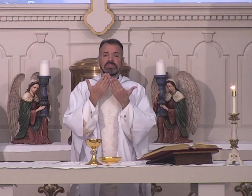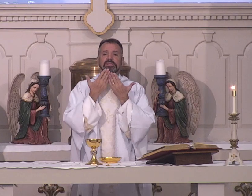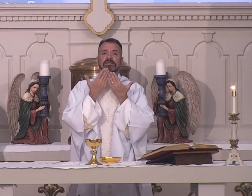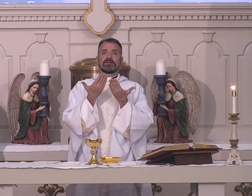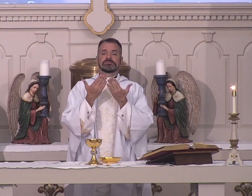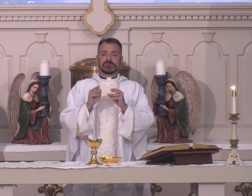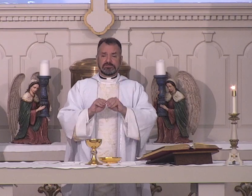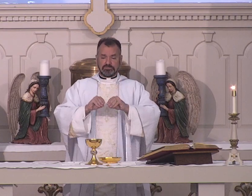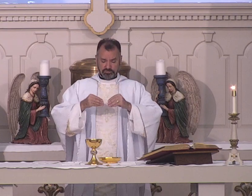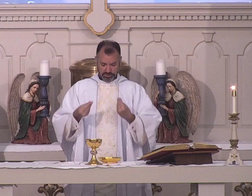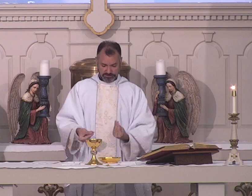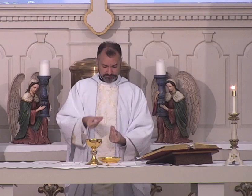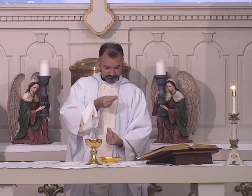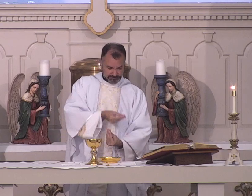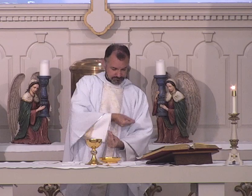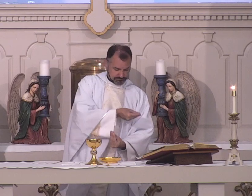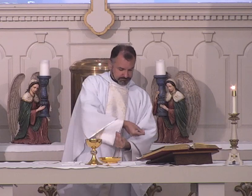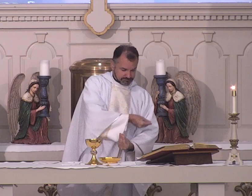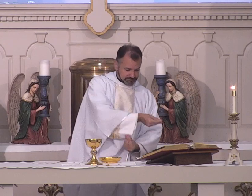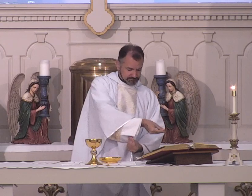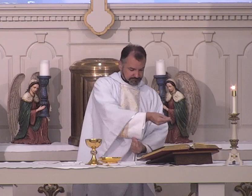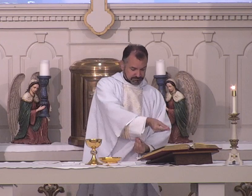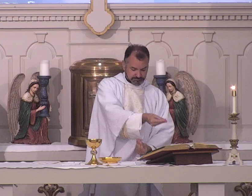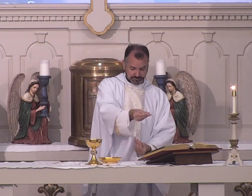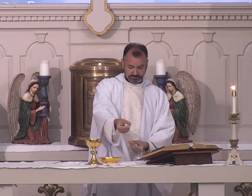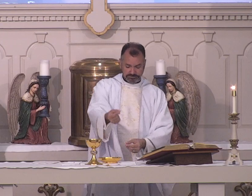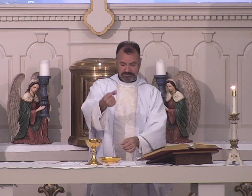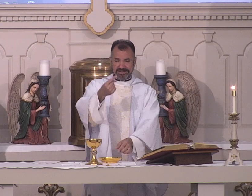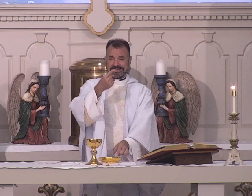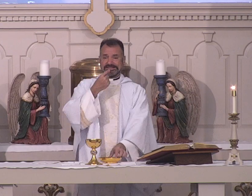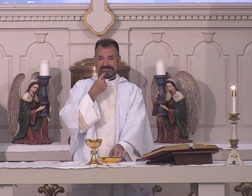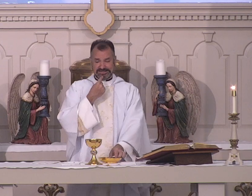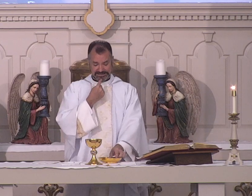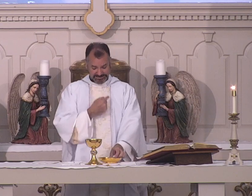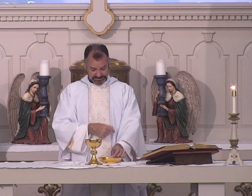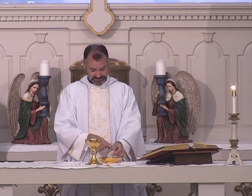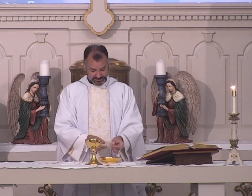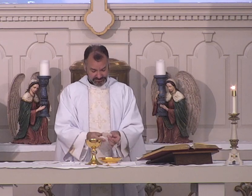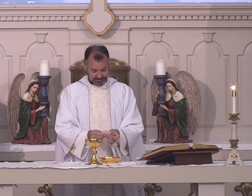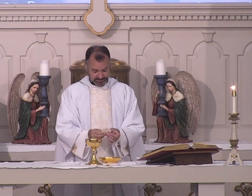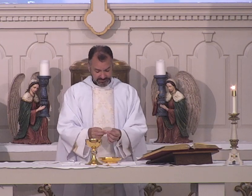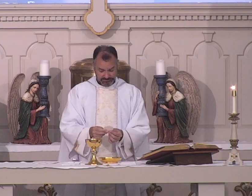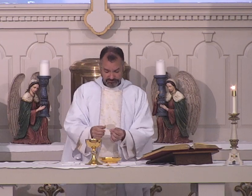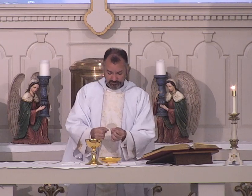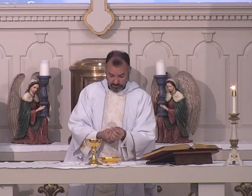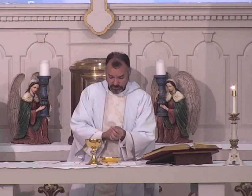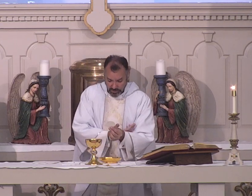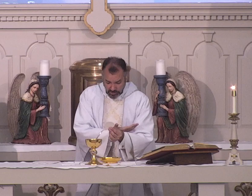and giving thanks, broke it and gave it to his disciples, saying,